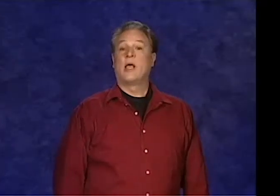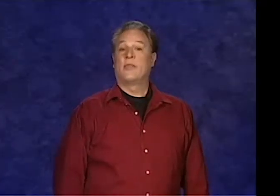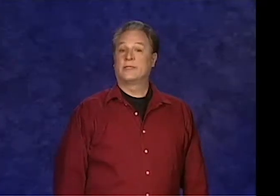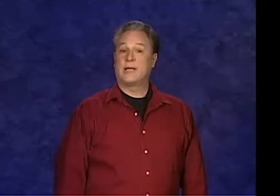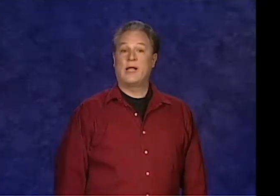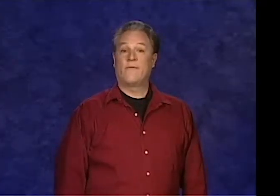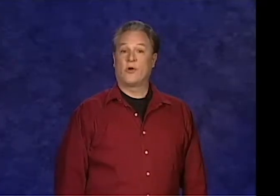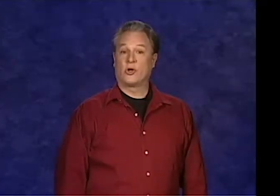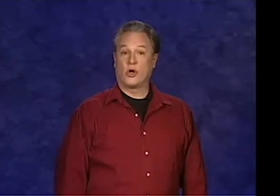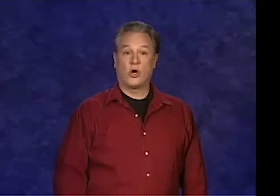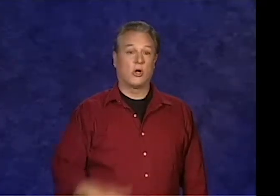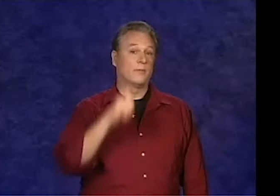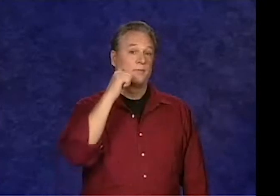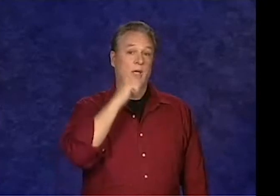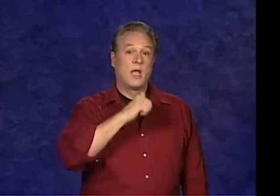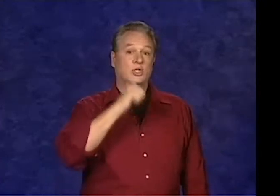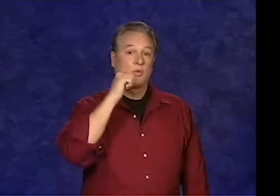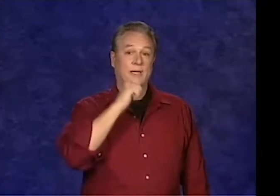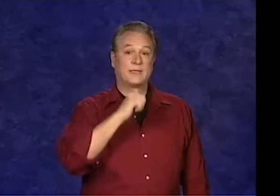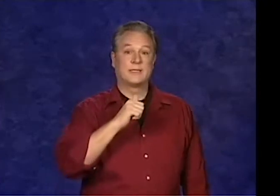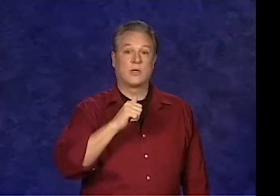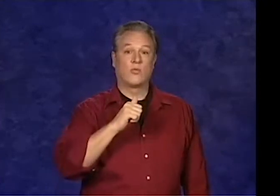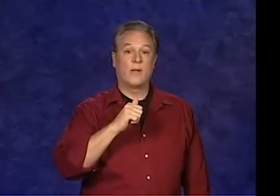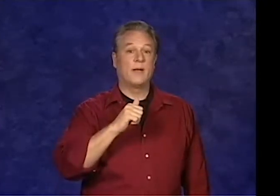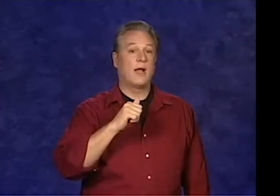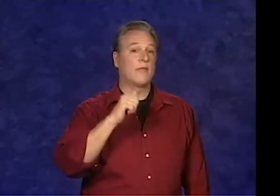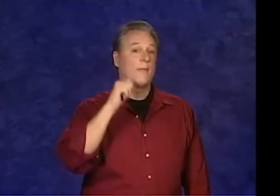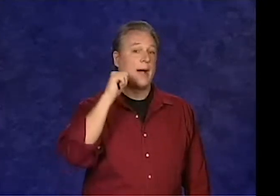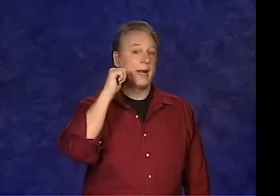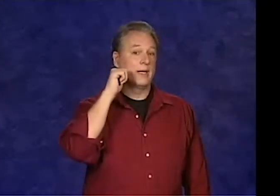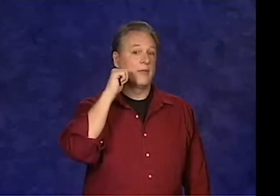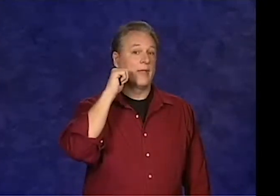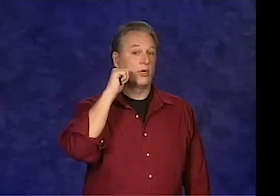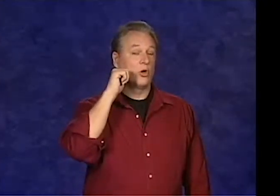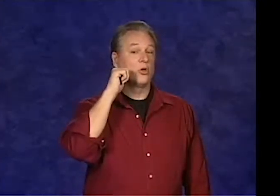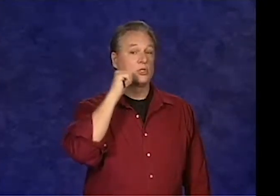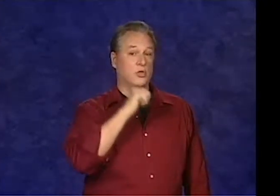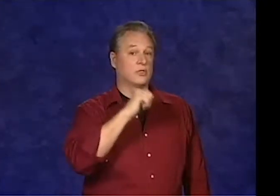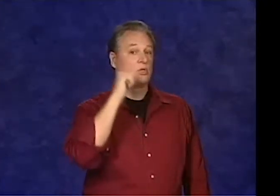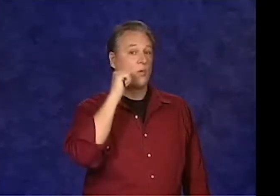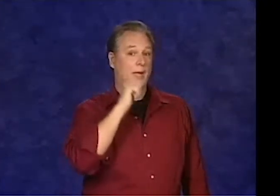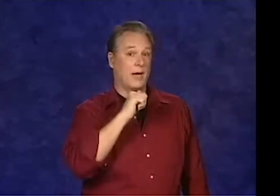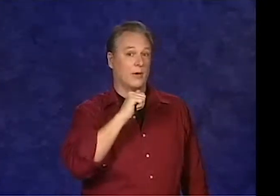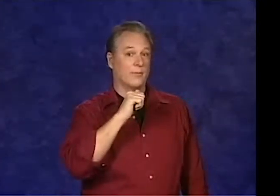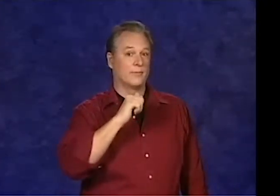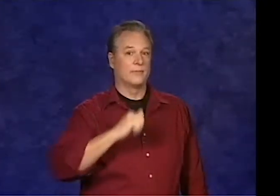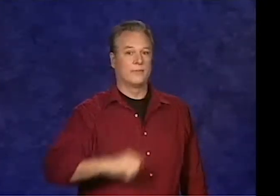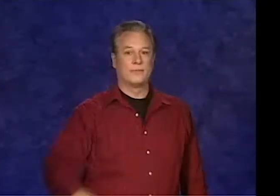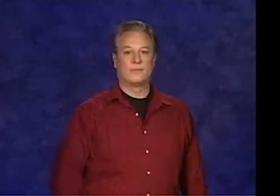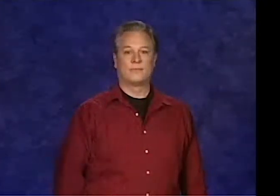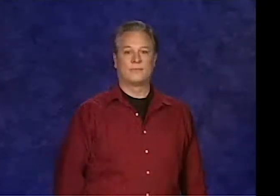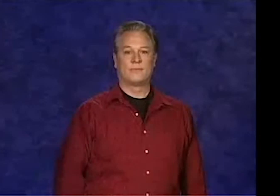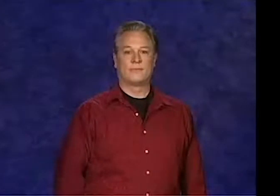The sign for girl traces the ribbon of the bonnet that girls used to wear.